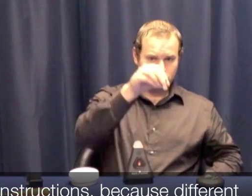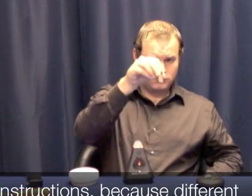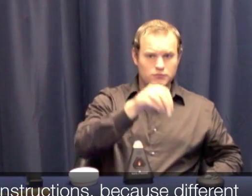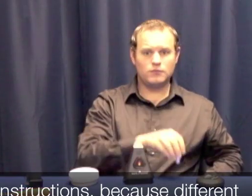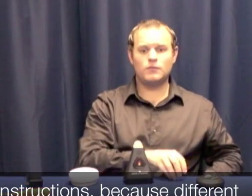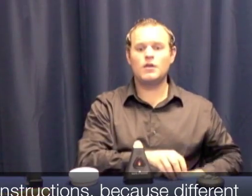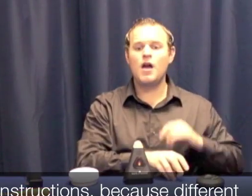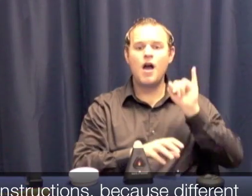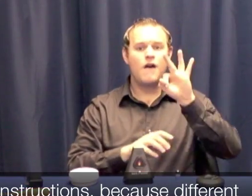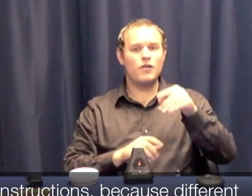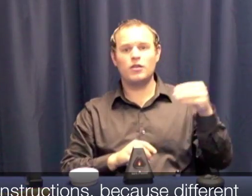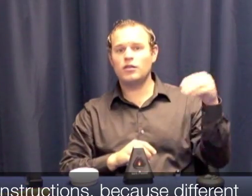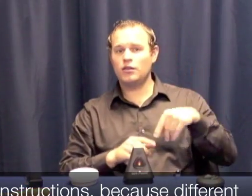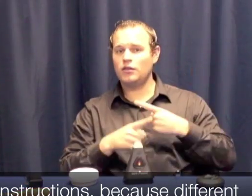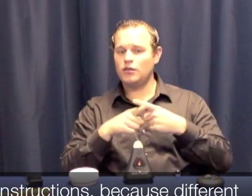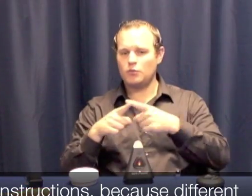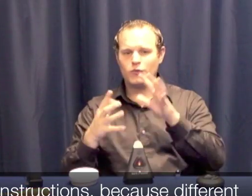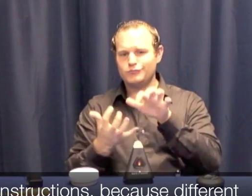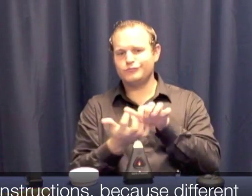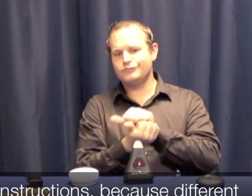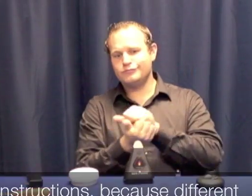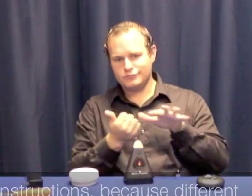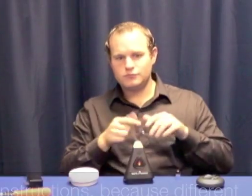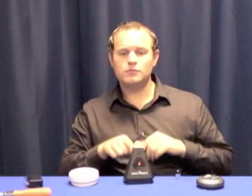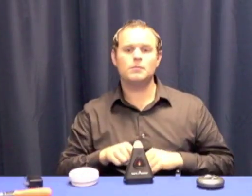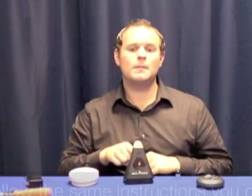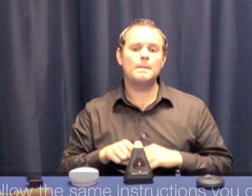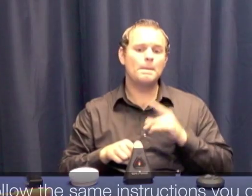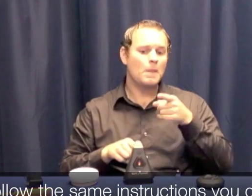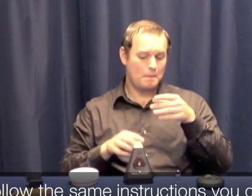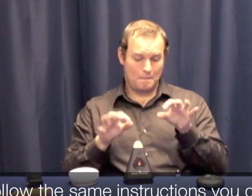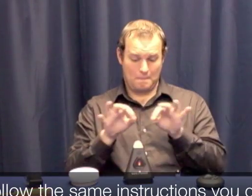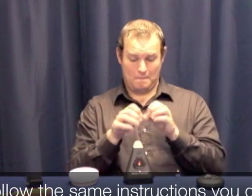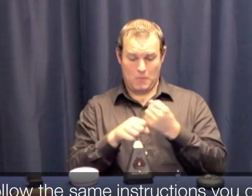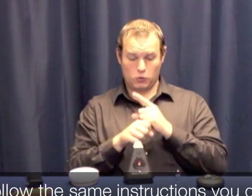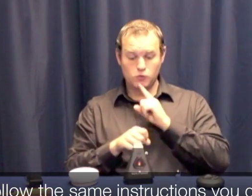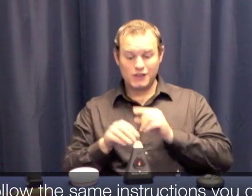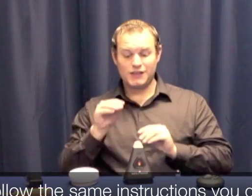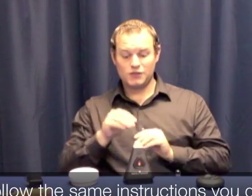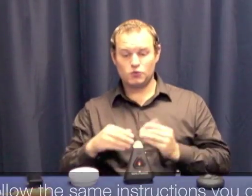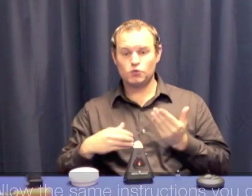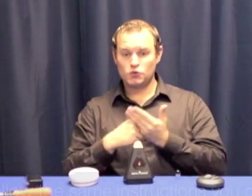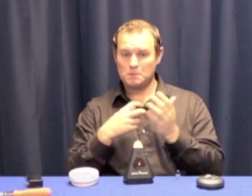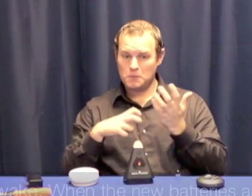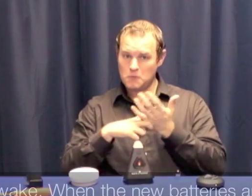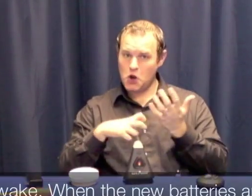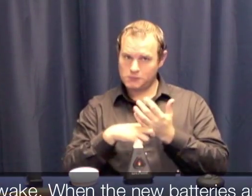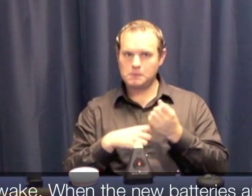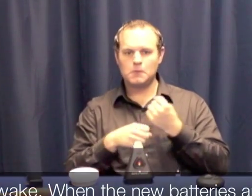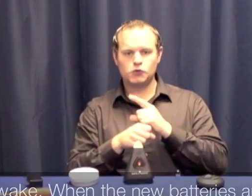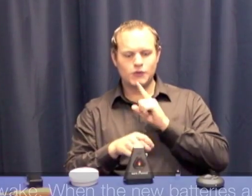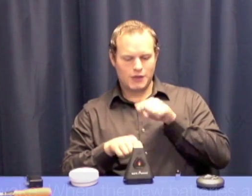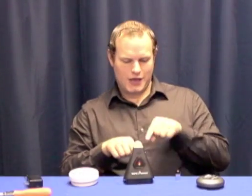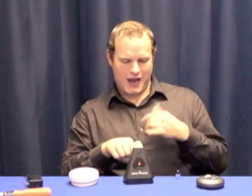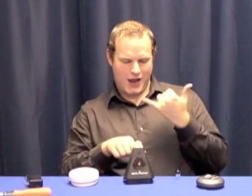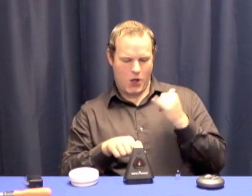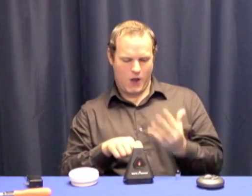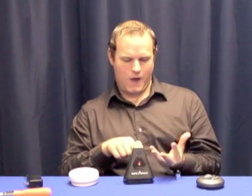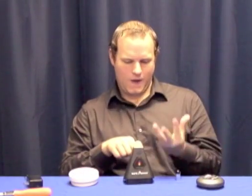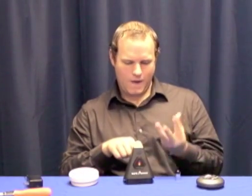batteries specified in the instructions because different batteries will damage the SafeAwake. Just follow the same instructions you did when you first inserted the batteries